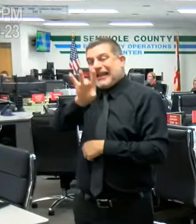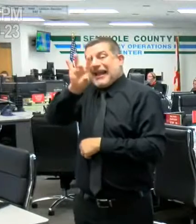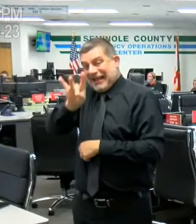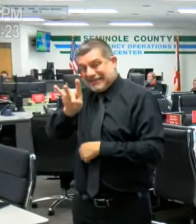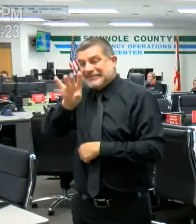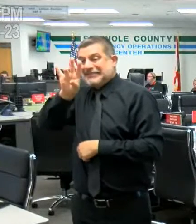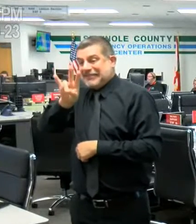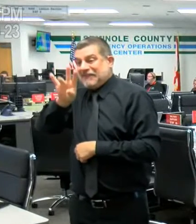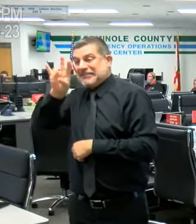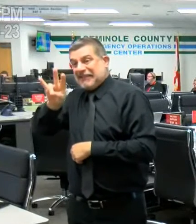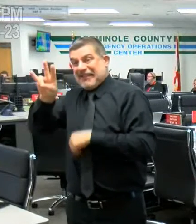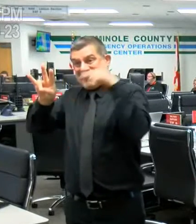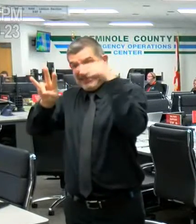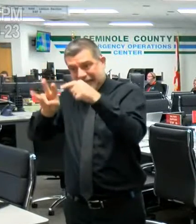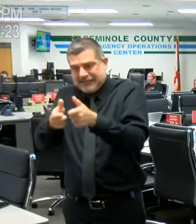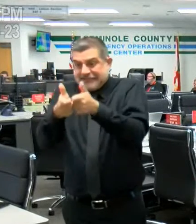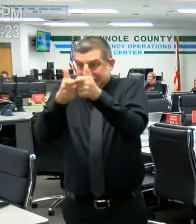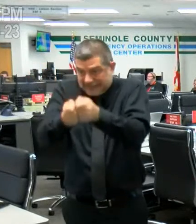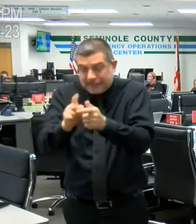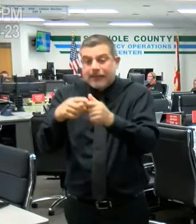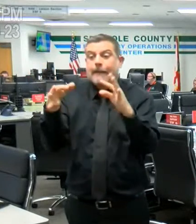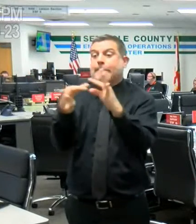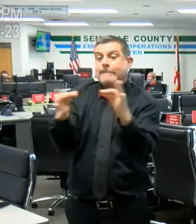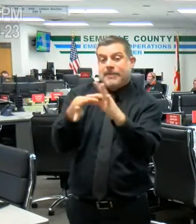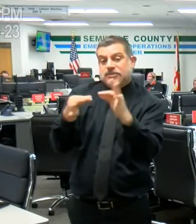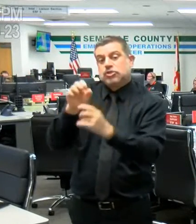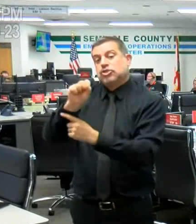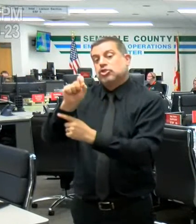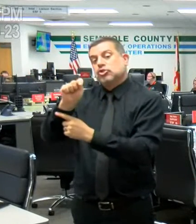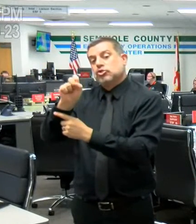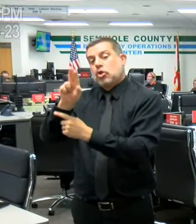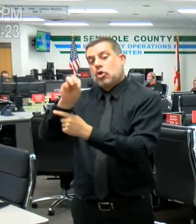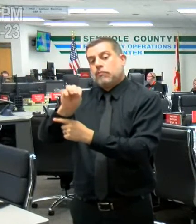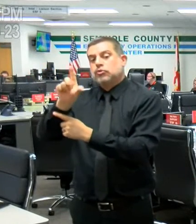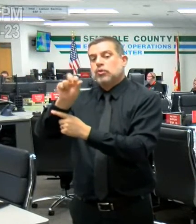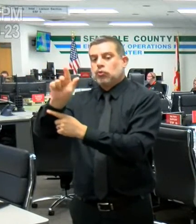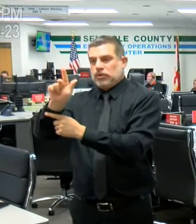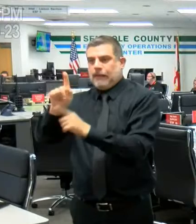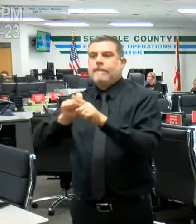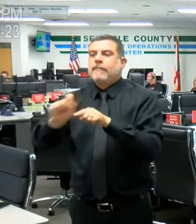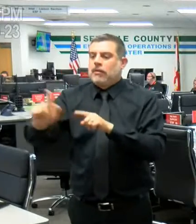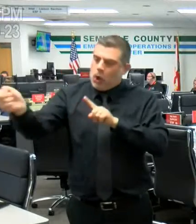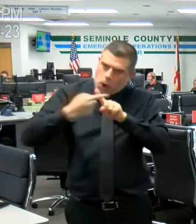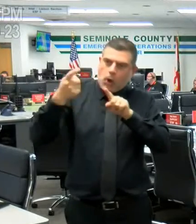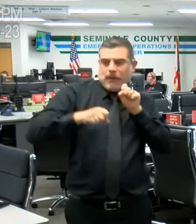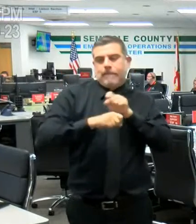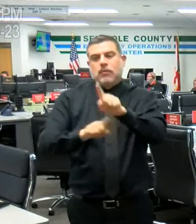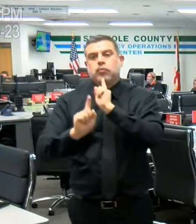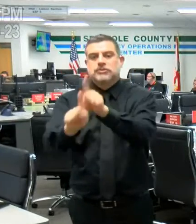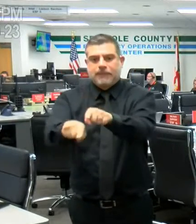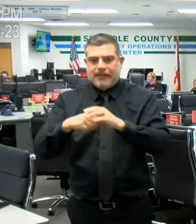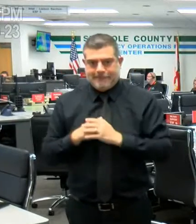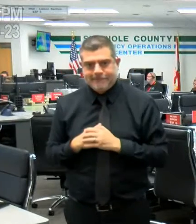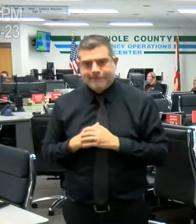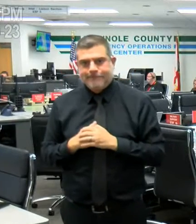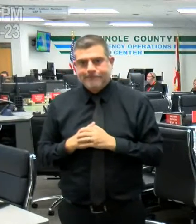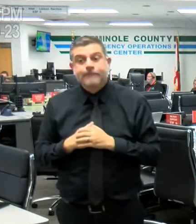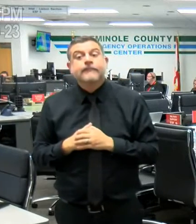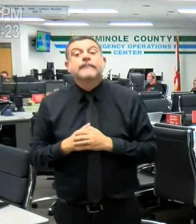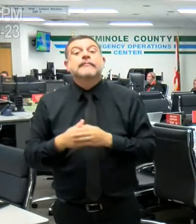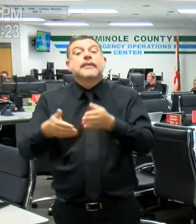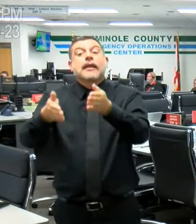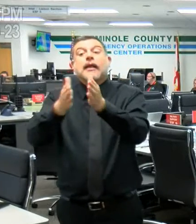STORM 2023 to 888-777. And of course, we ask that you follow us